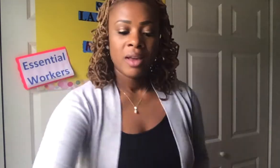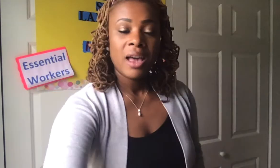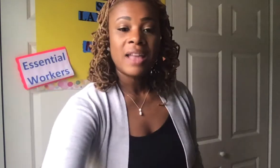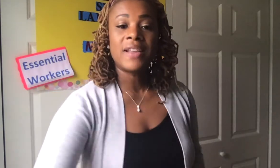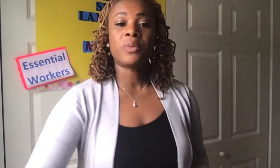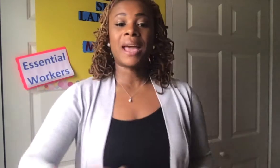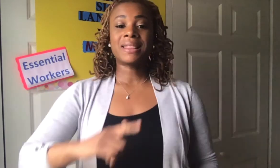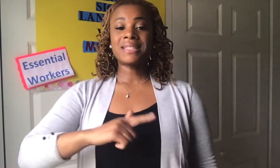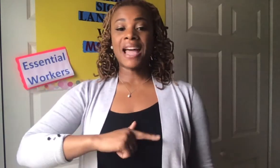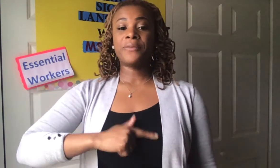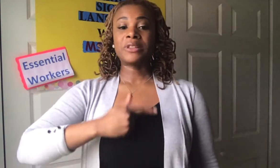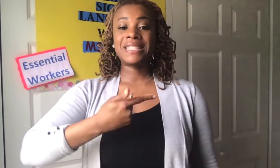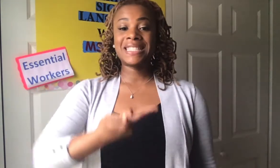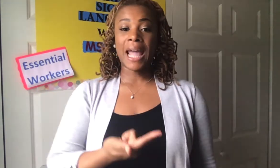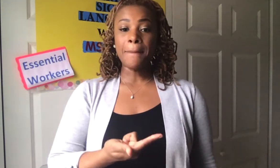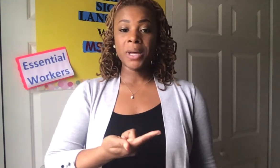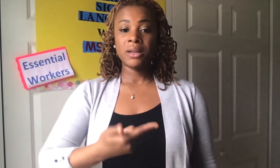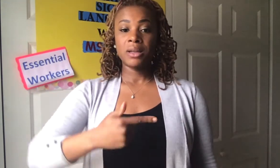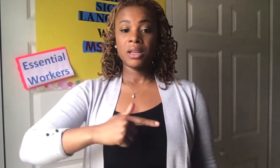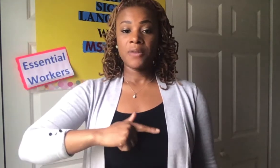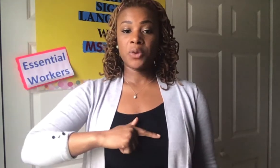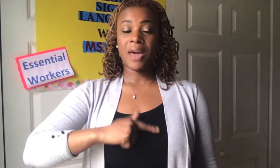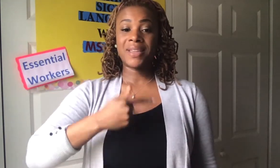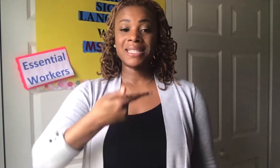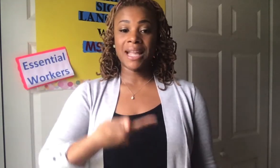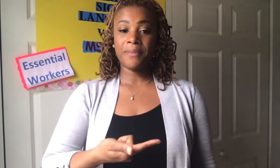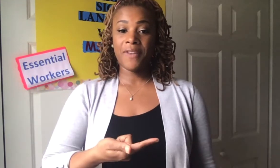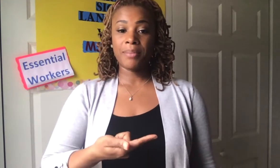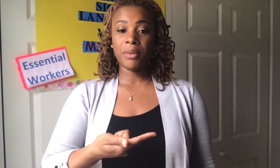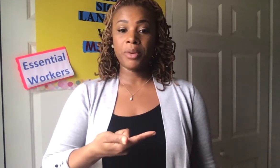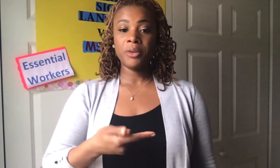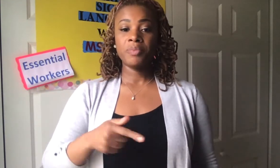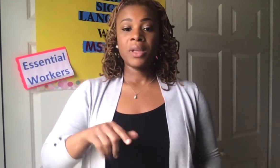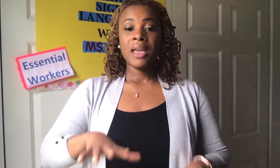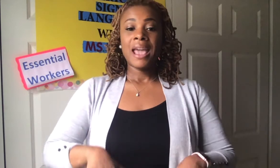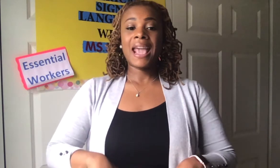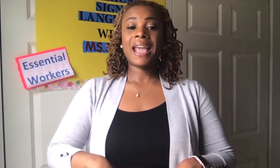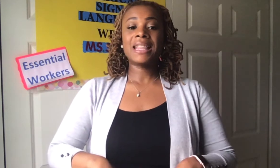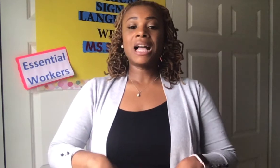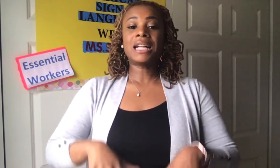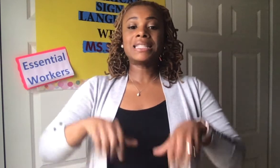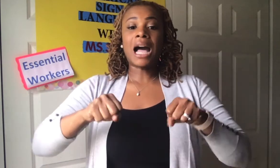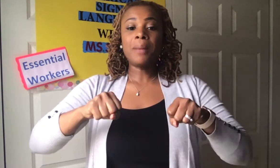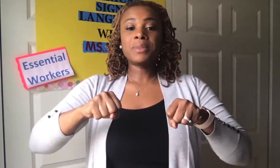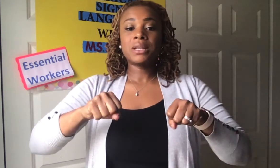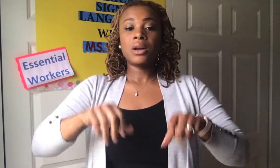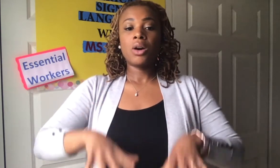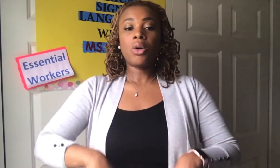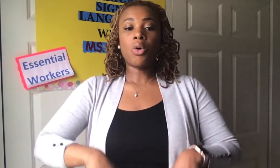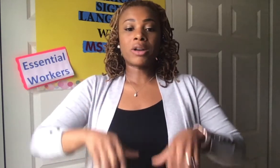And then we have the sign for step, if you have a step family member. And adopt or